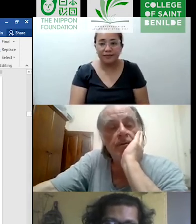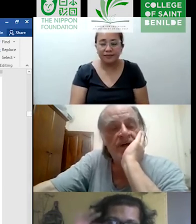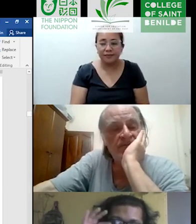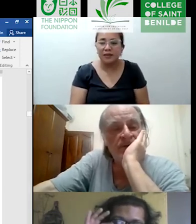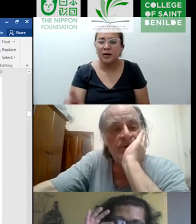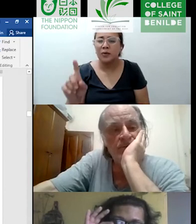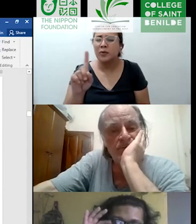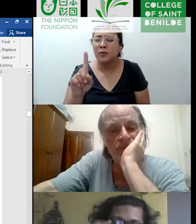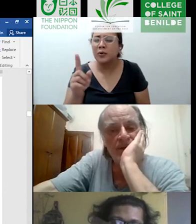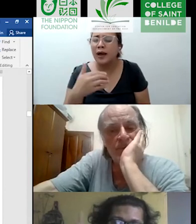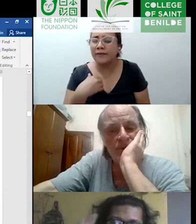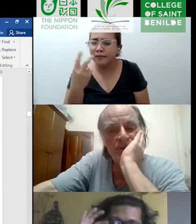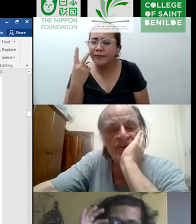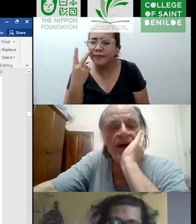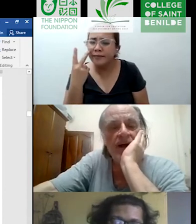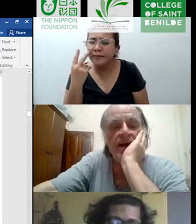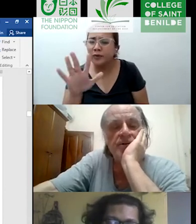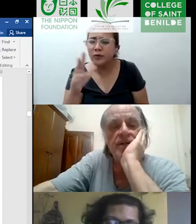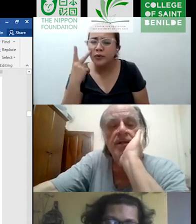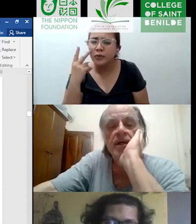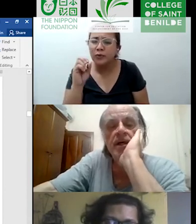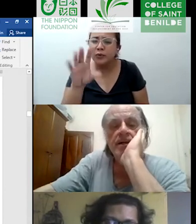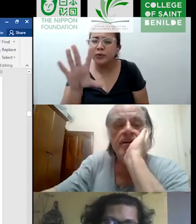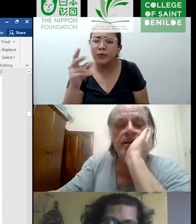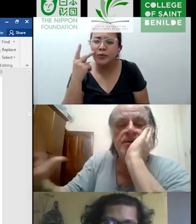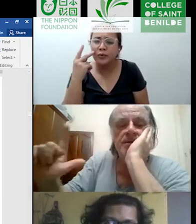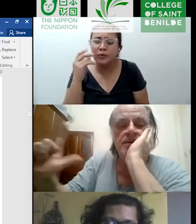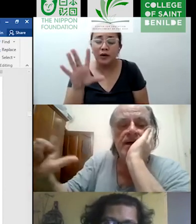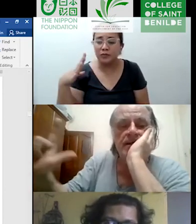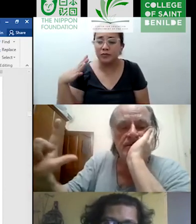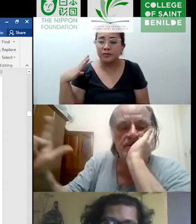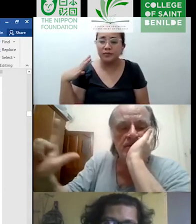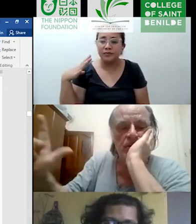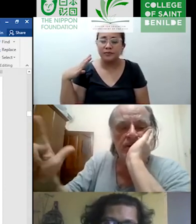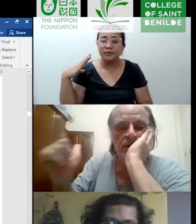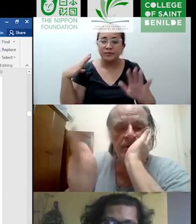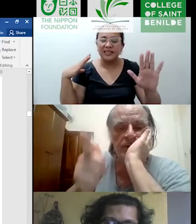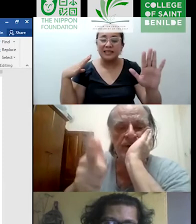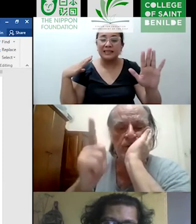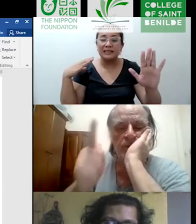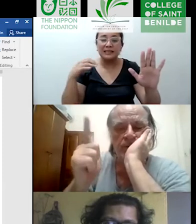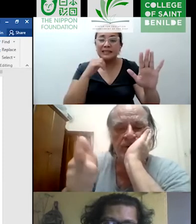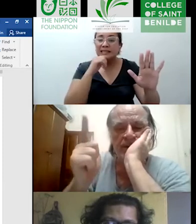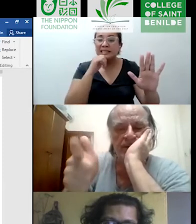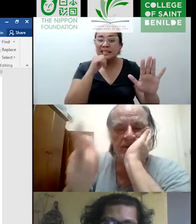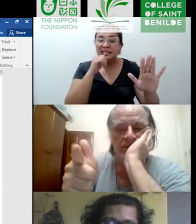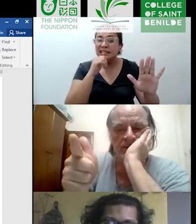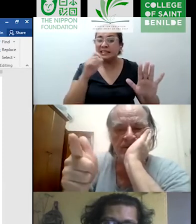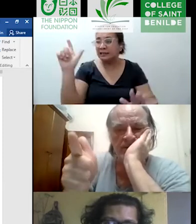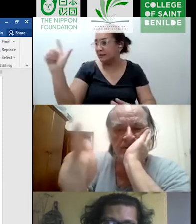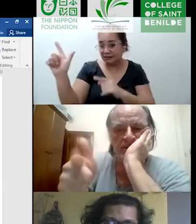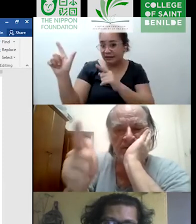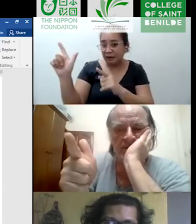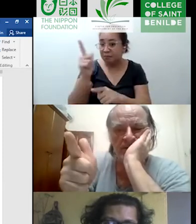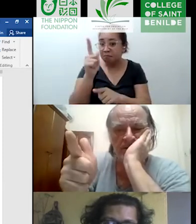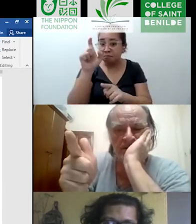What do you have? Can you put up what you have? Actually, this is not 20. It should be 20, right?